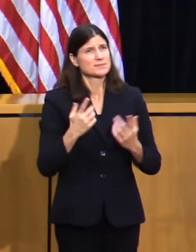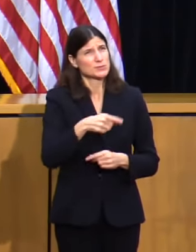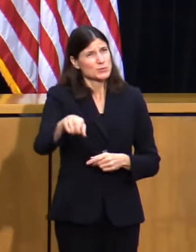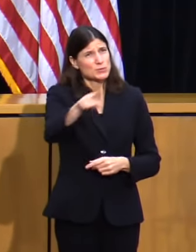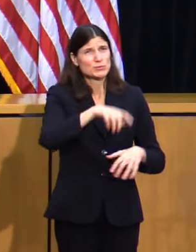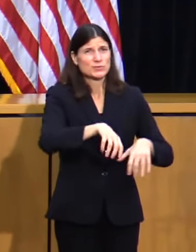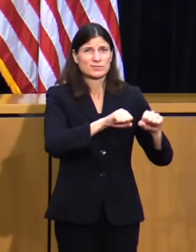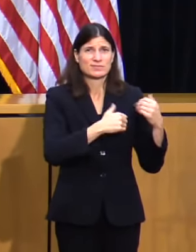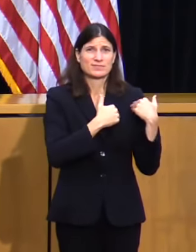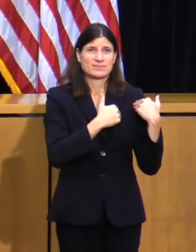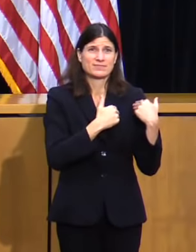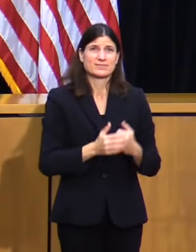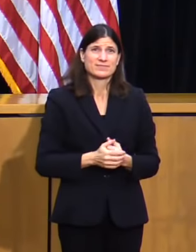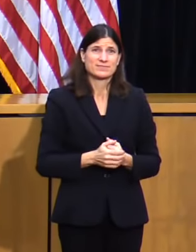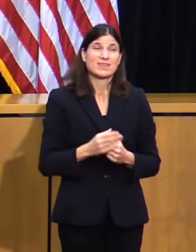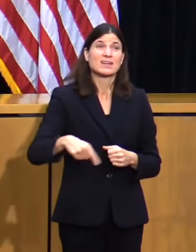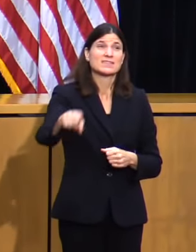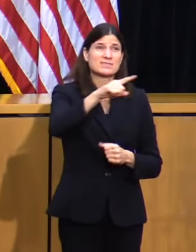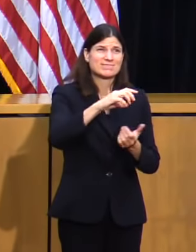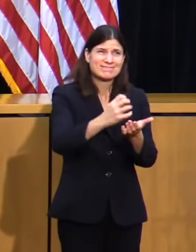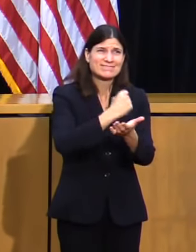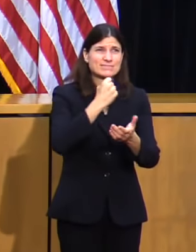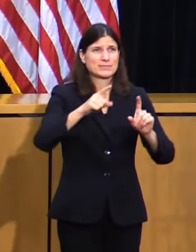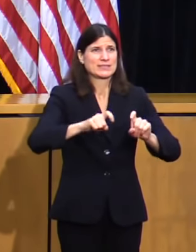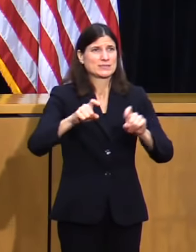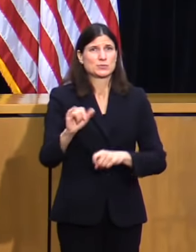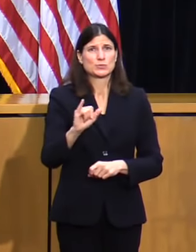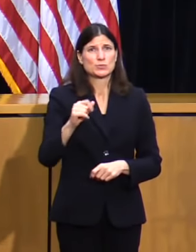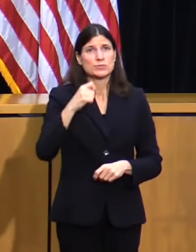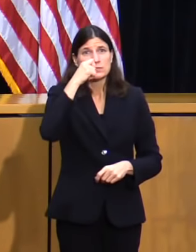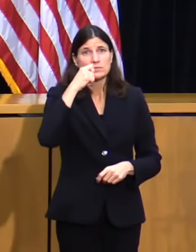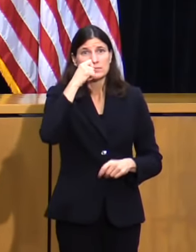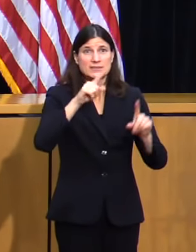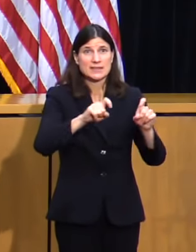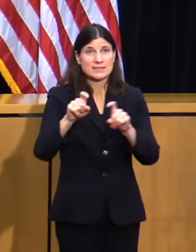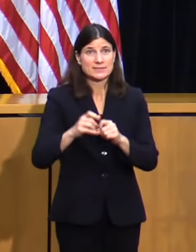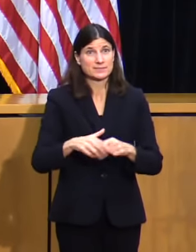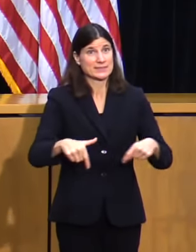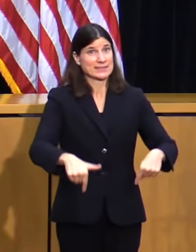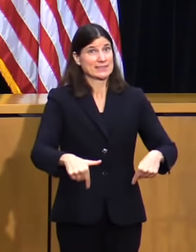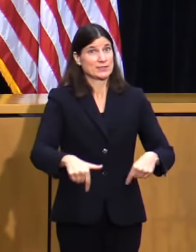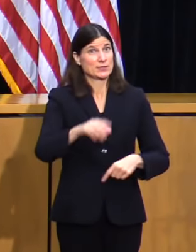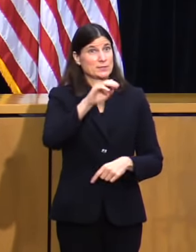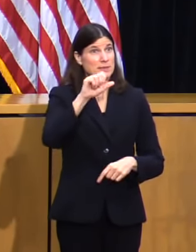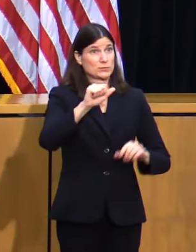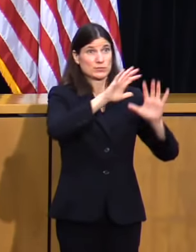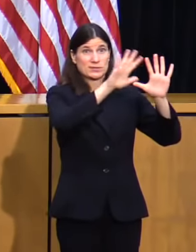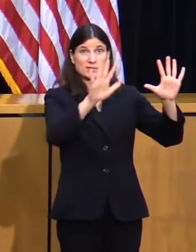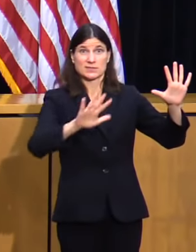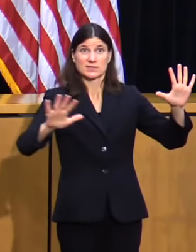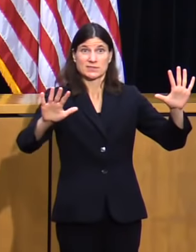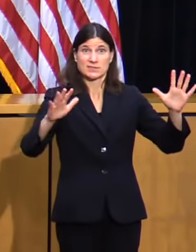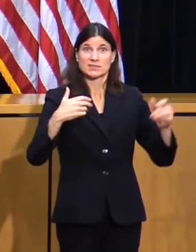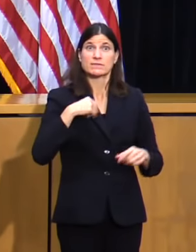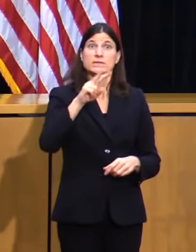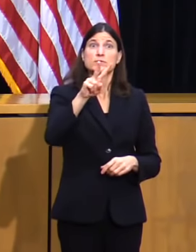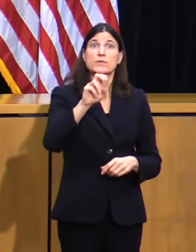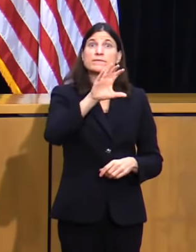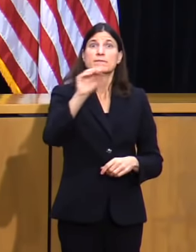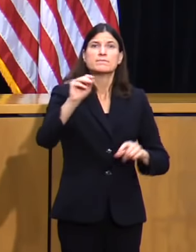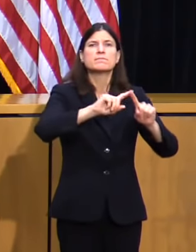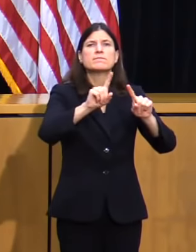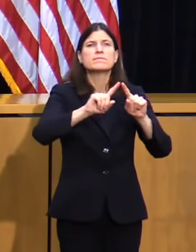We have over 250 testing sites, and as I said earlier, we're now testing somewhere between 80 and 100,000